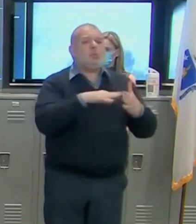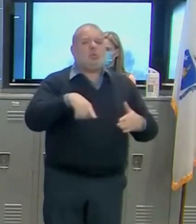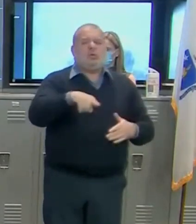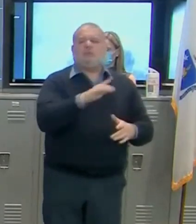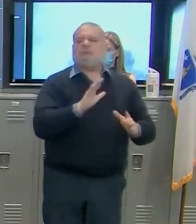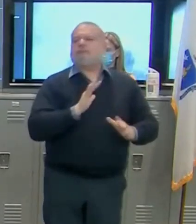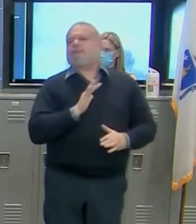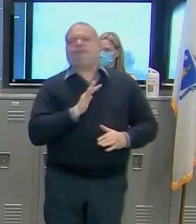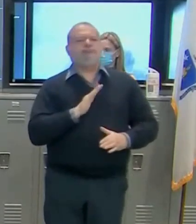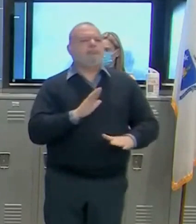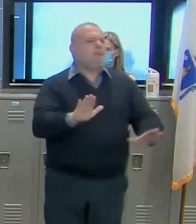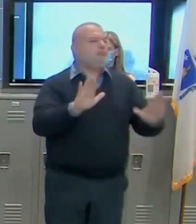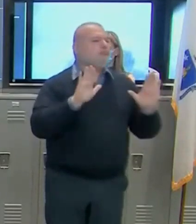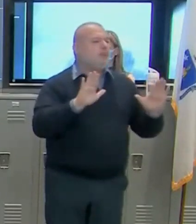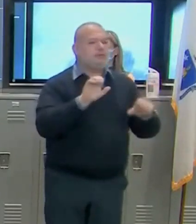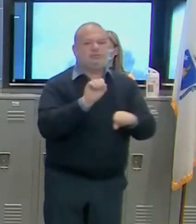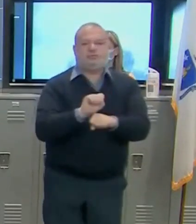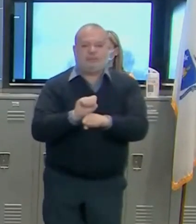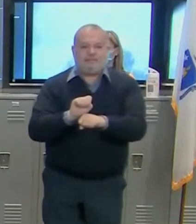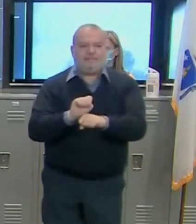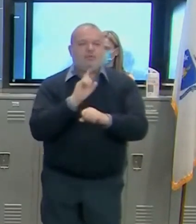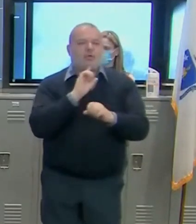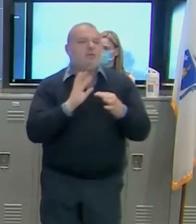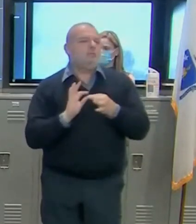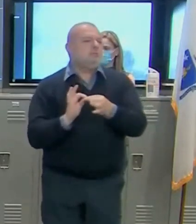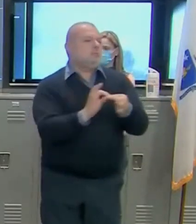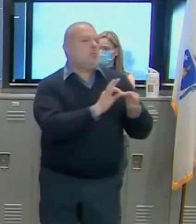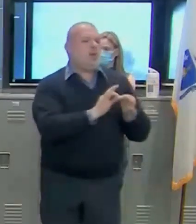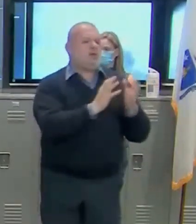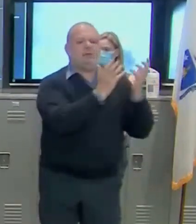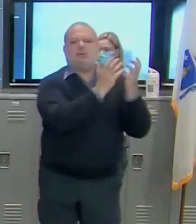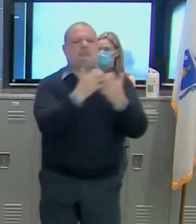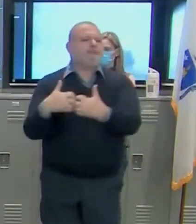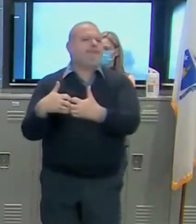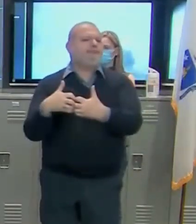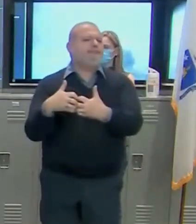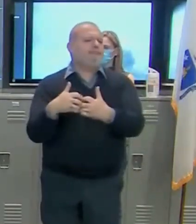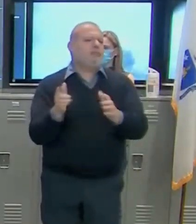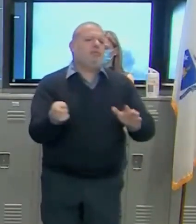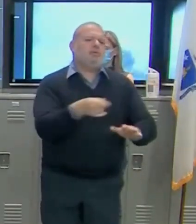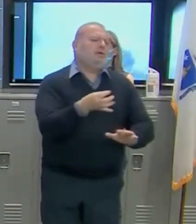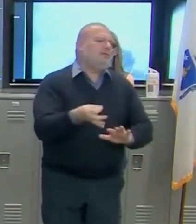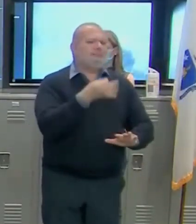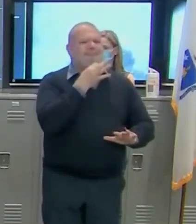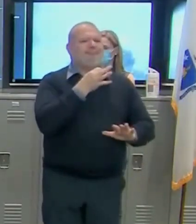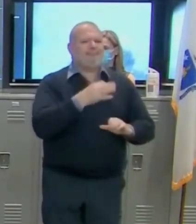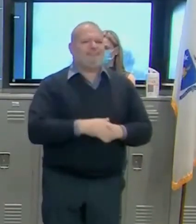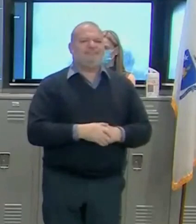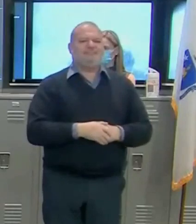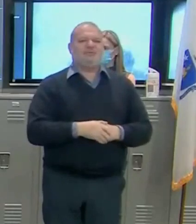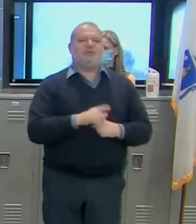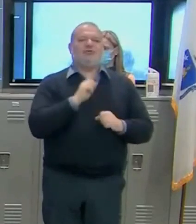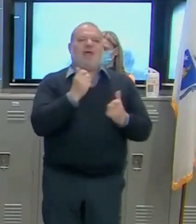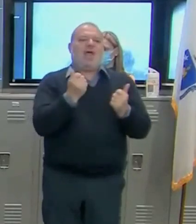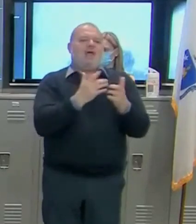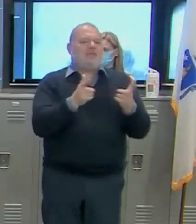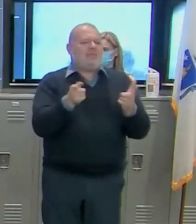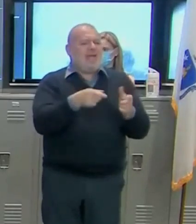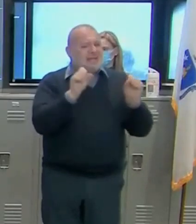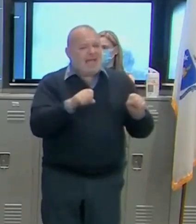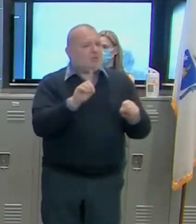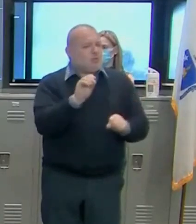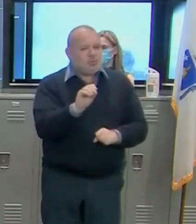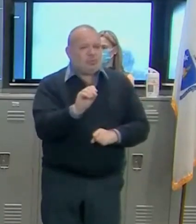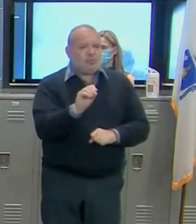coordinated, they're expert, and they're doing everything they need to do to weather the storm with all of you.